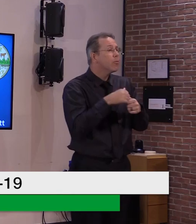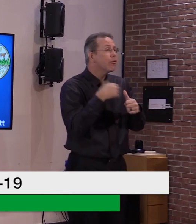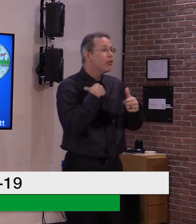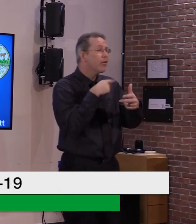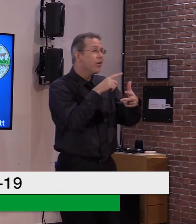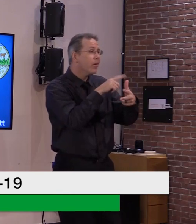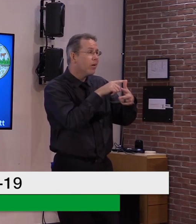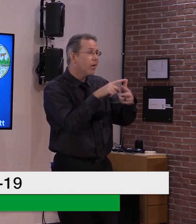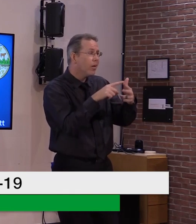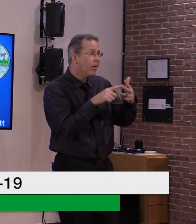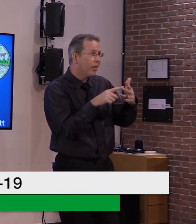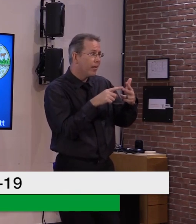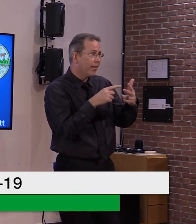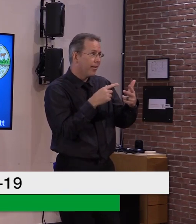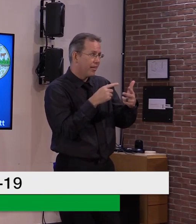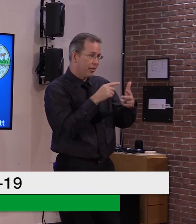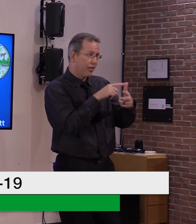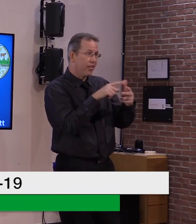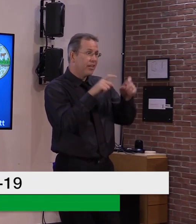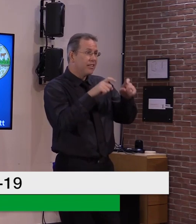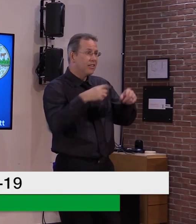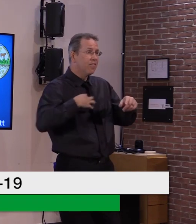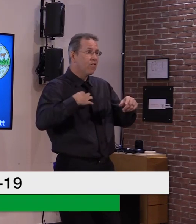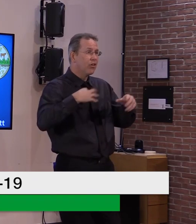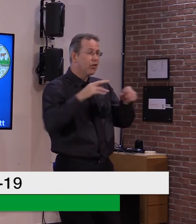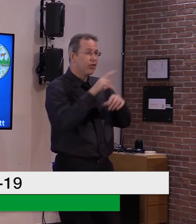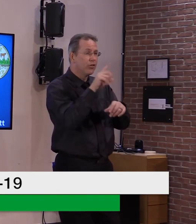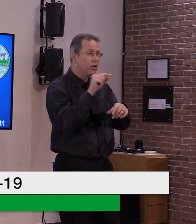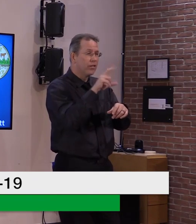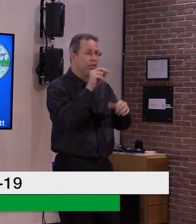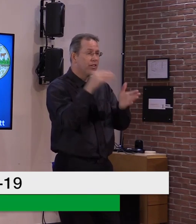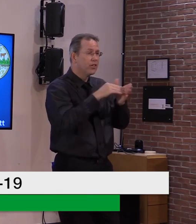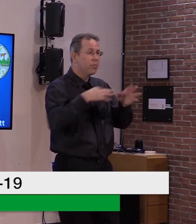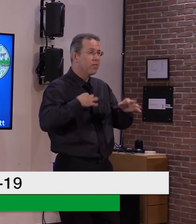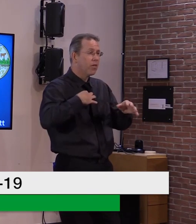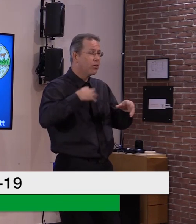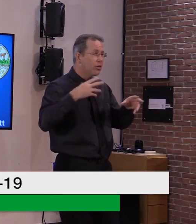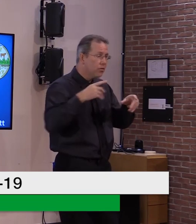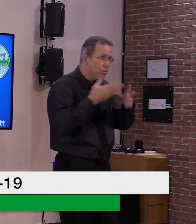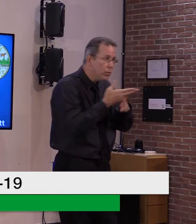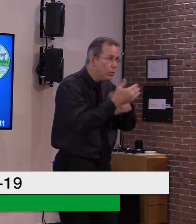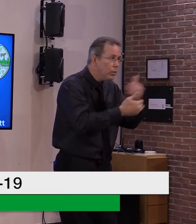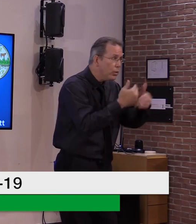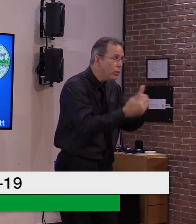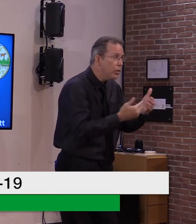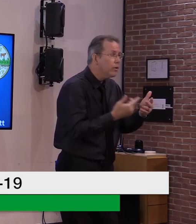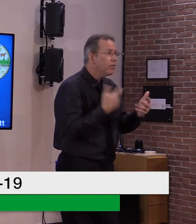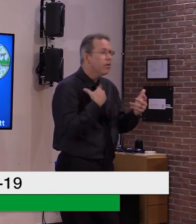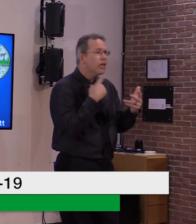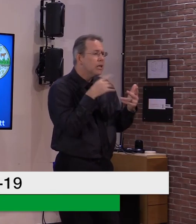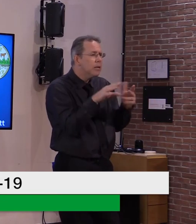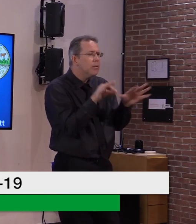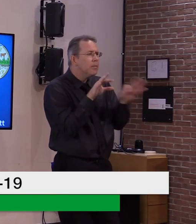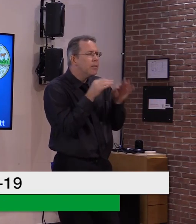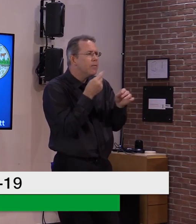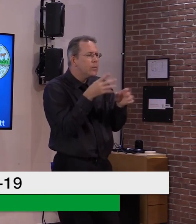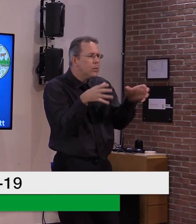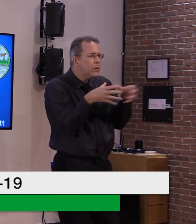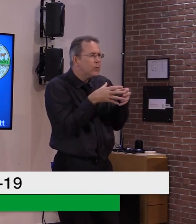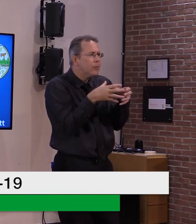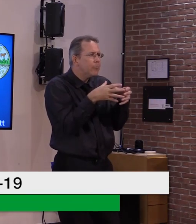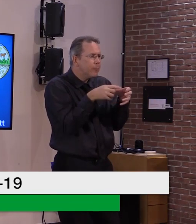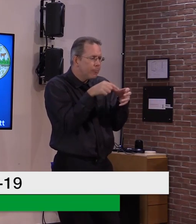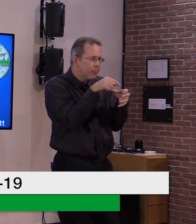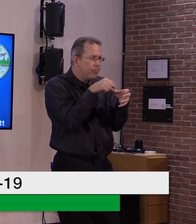component will be but a small part of that the good news is the uvm component is going to probably